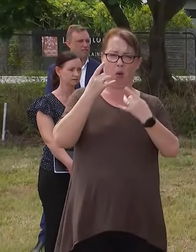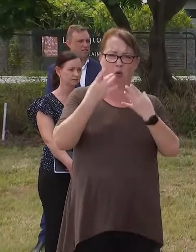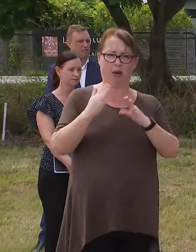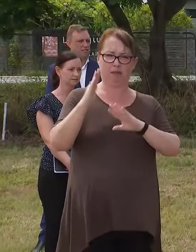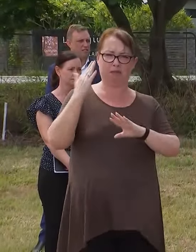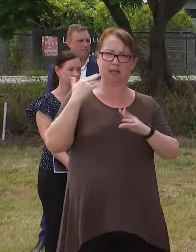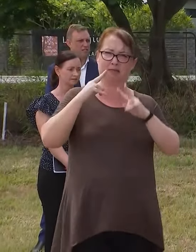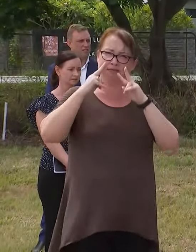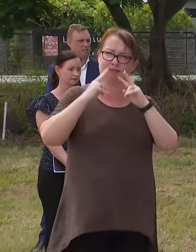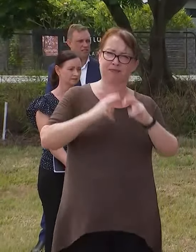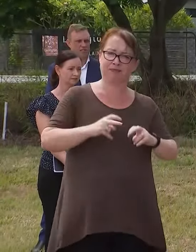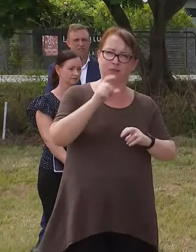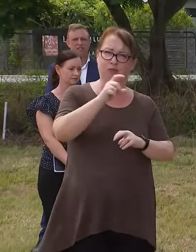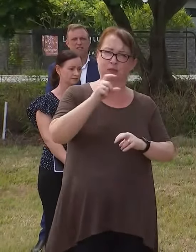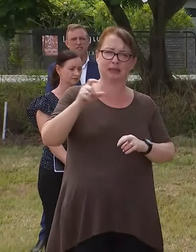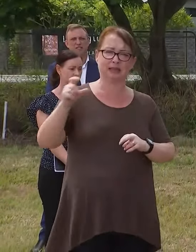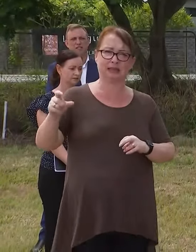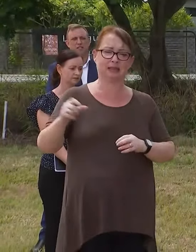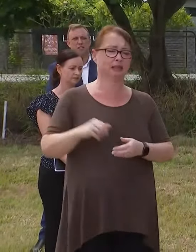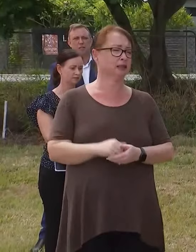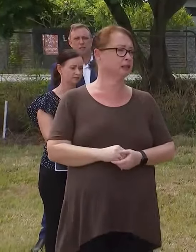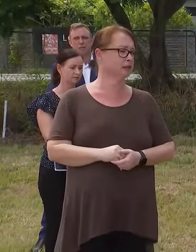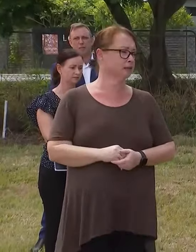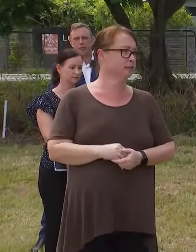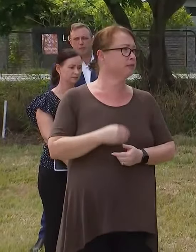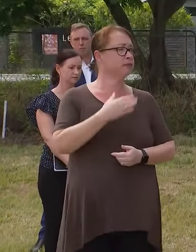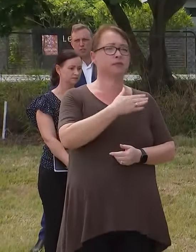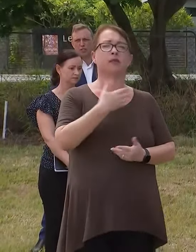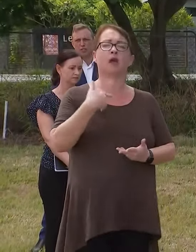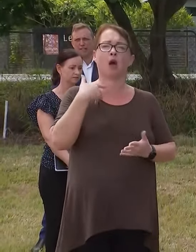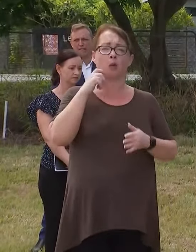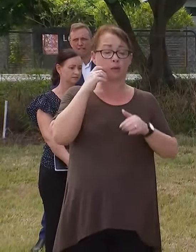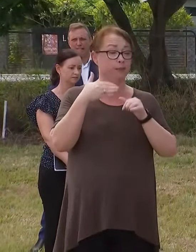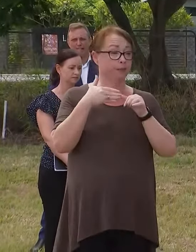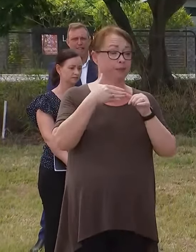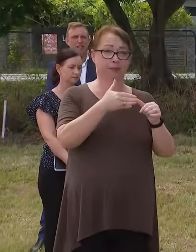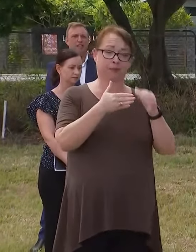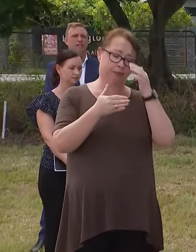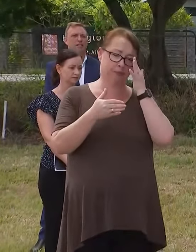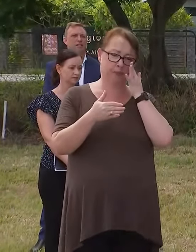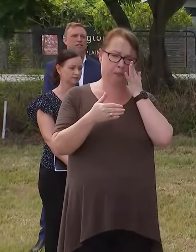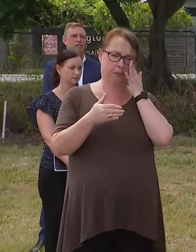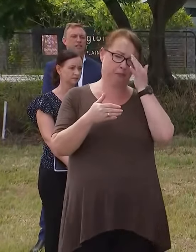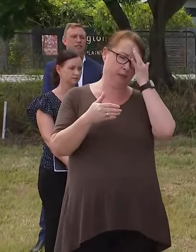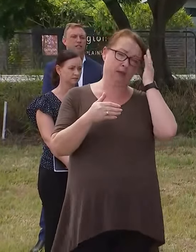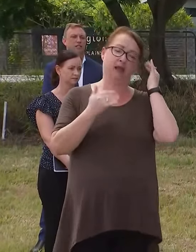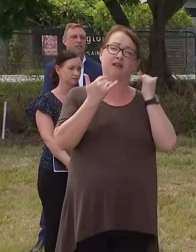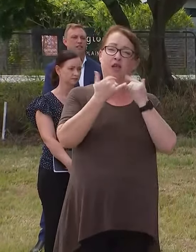What I will say to that question, and it is very clear that the Solicitor